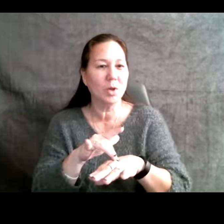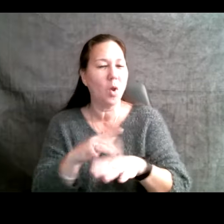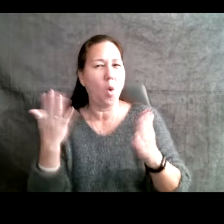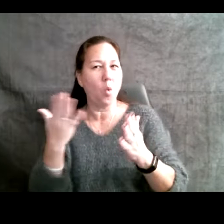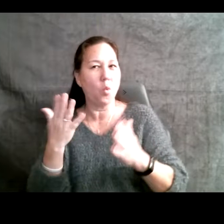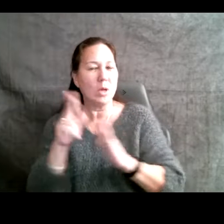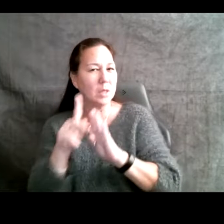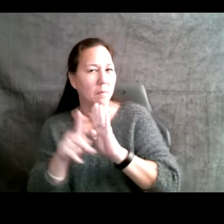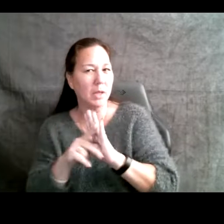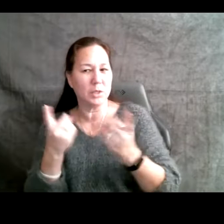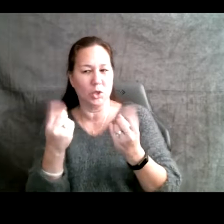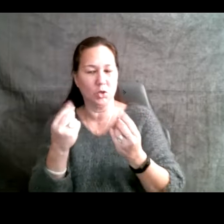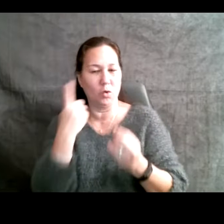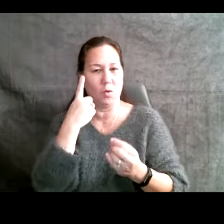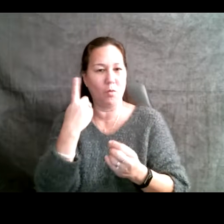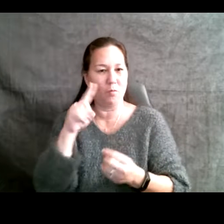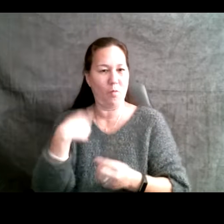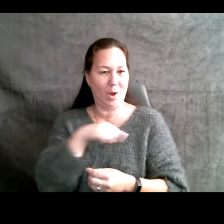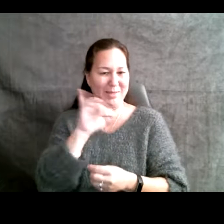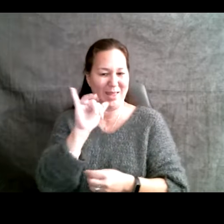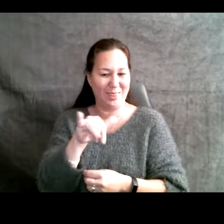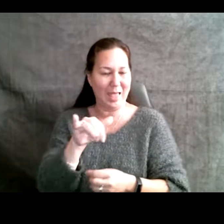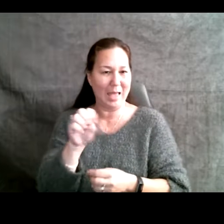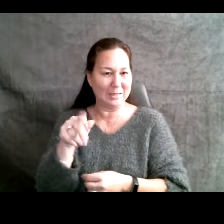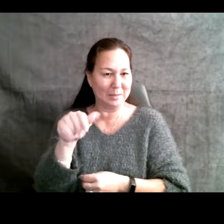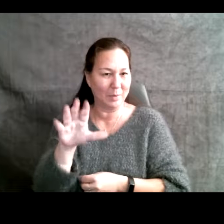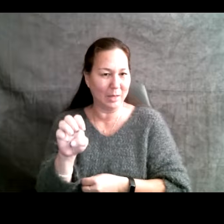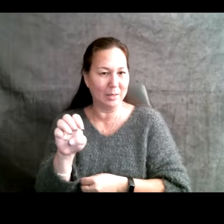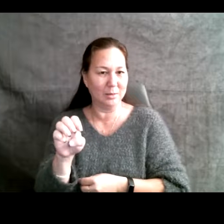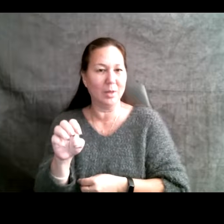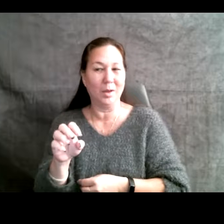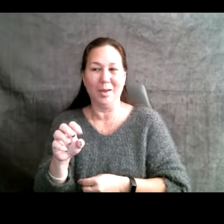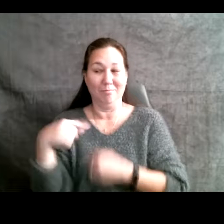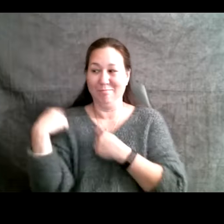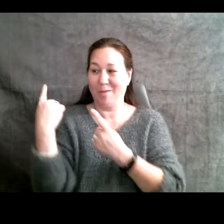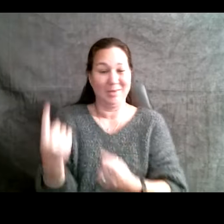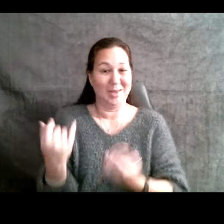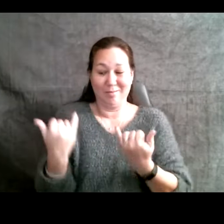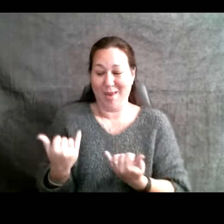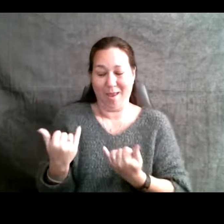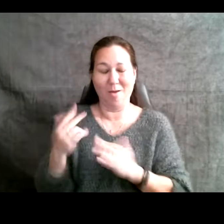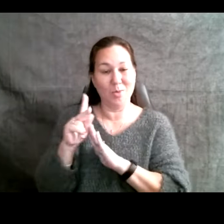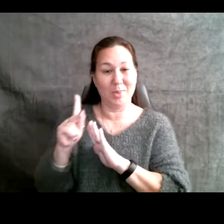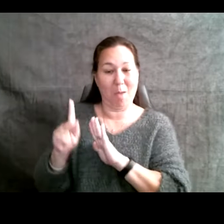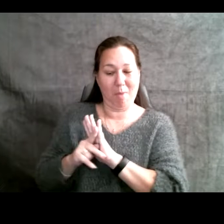that space? Because up to this point, the policy has been primarily used as a way of